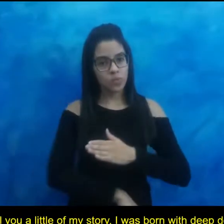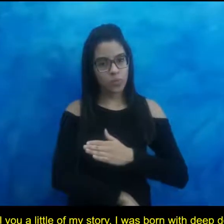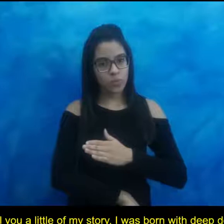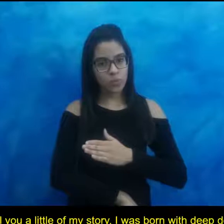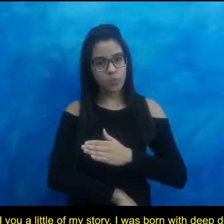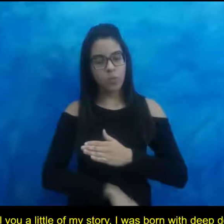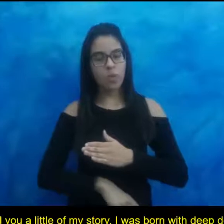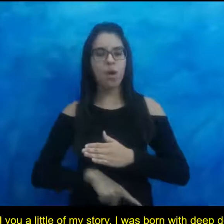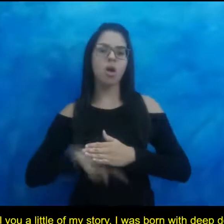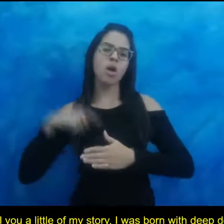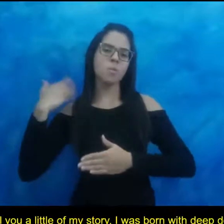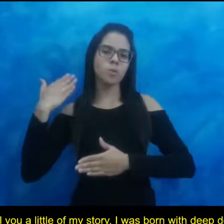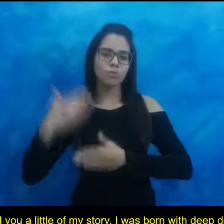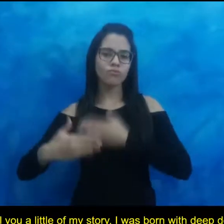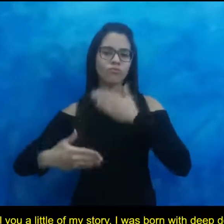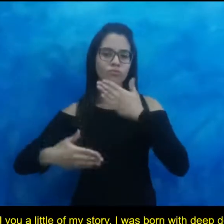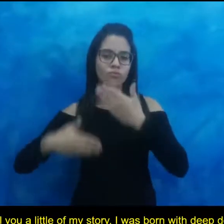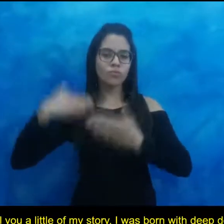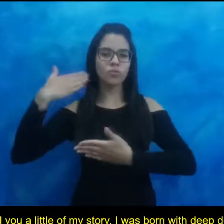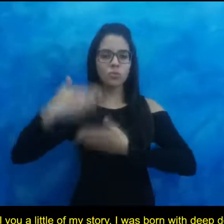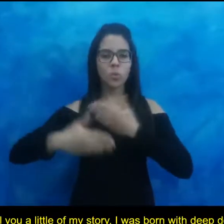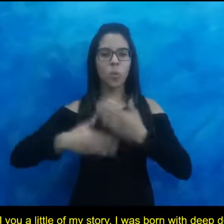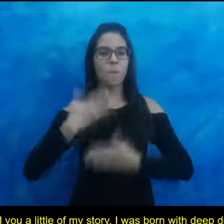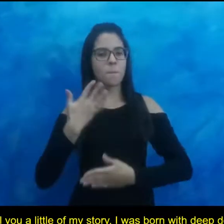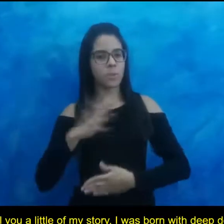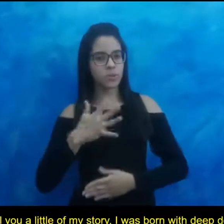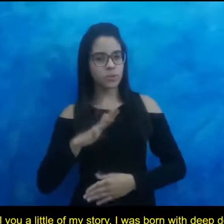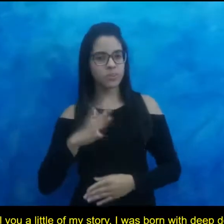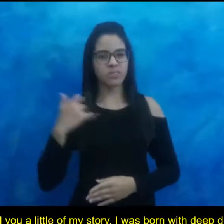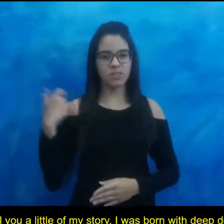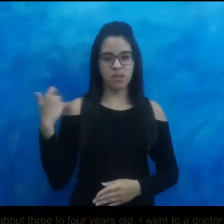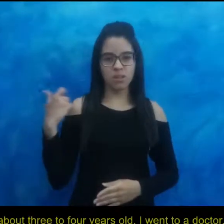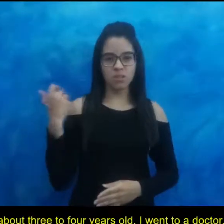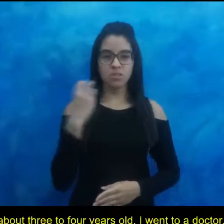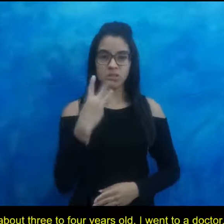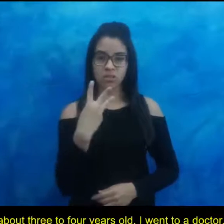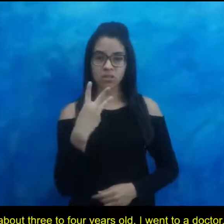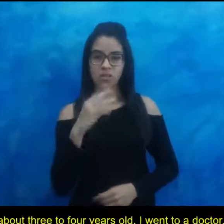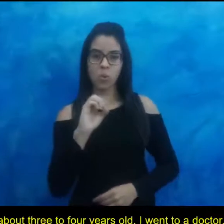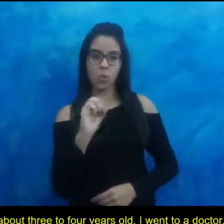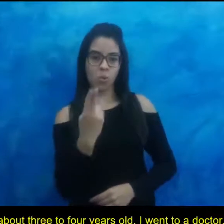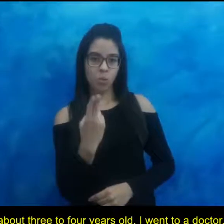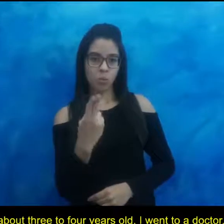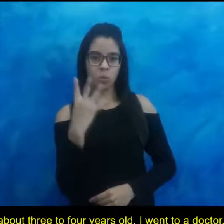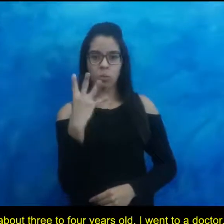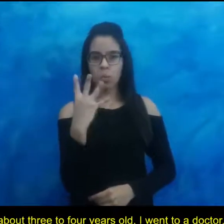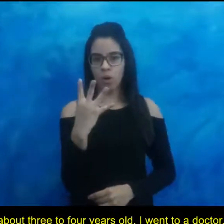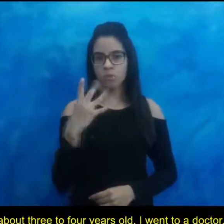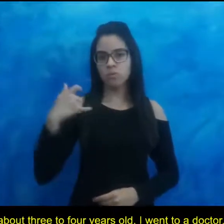my eyesight when I was about 3 to 4 years old.